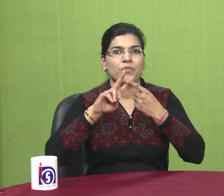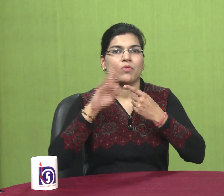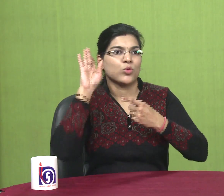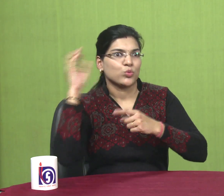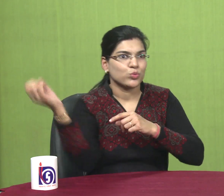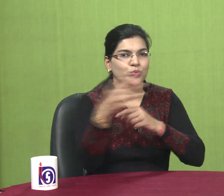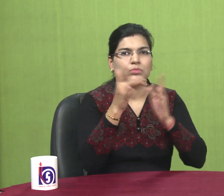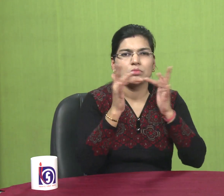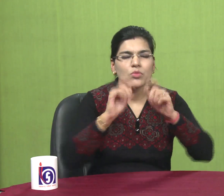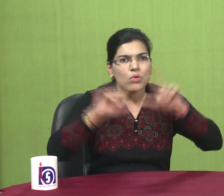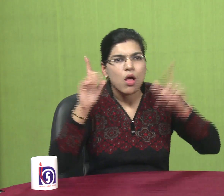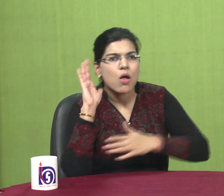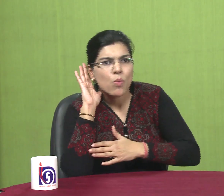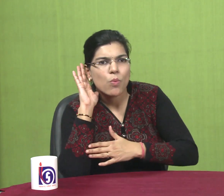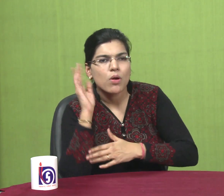you can see it live.